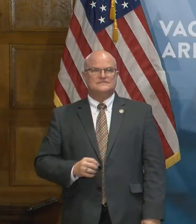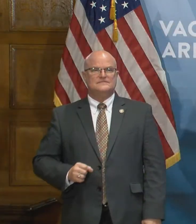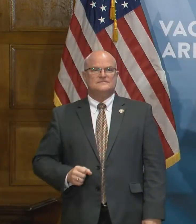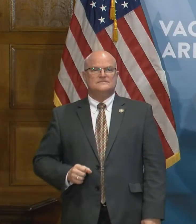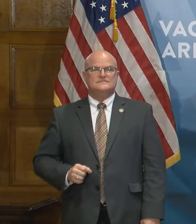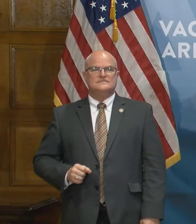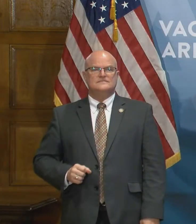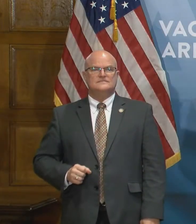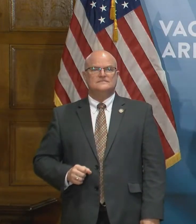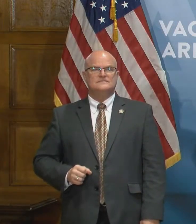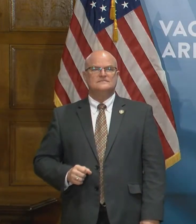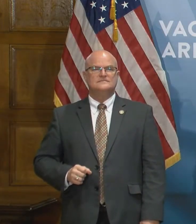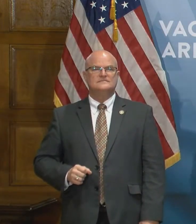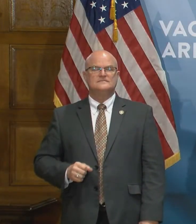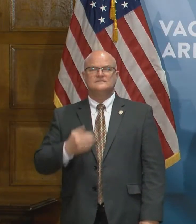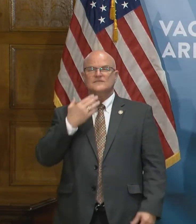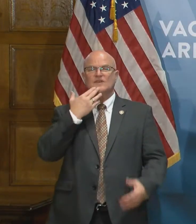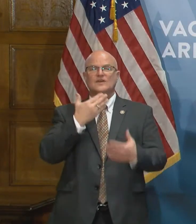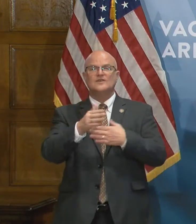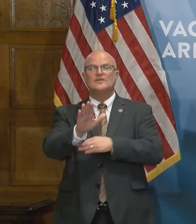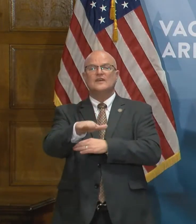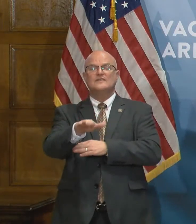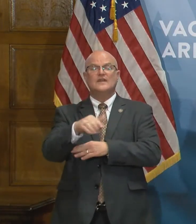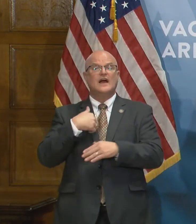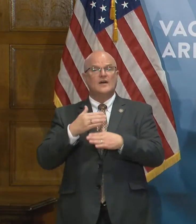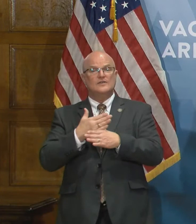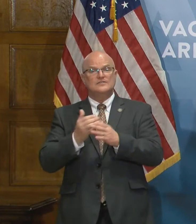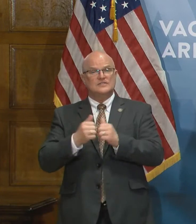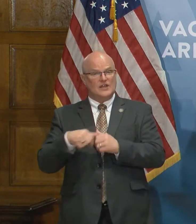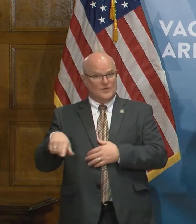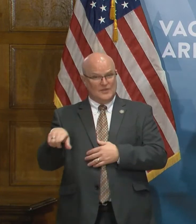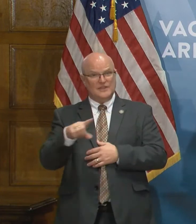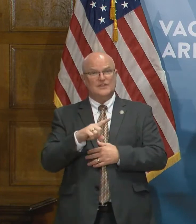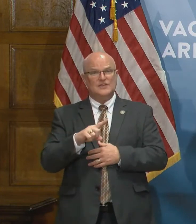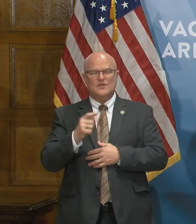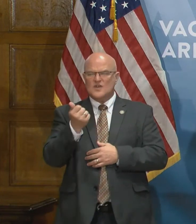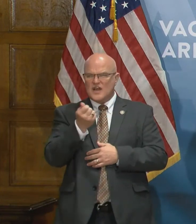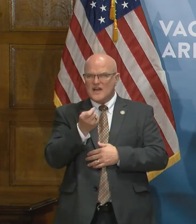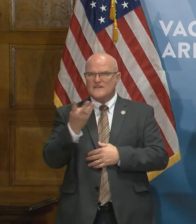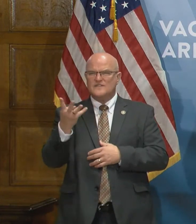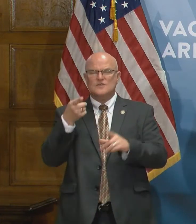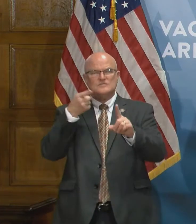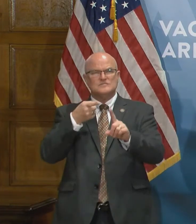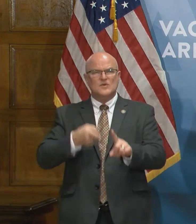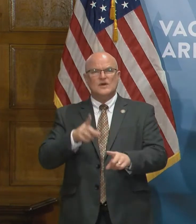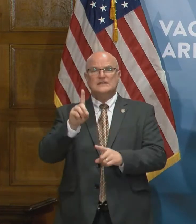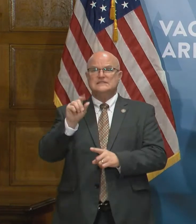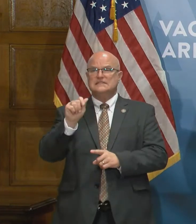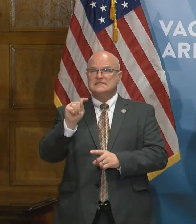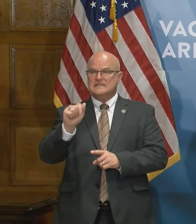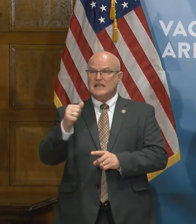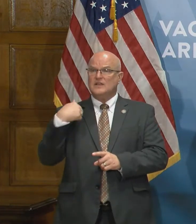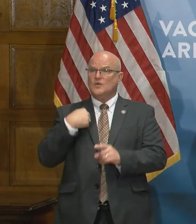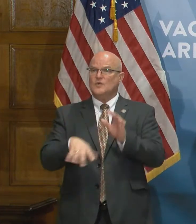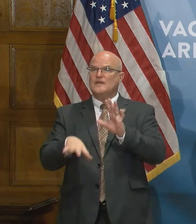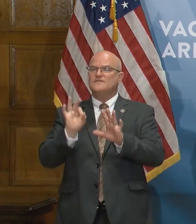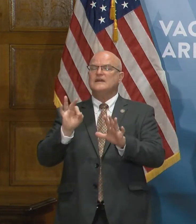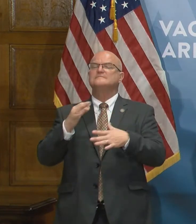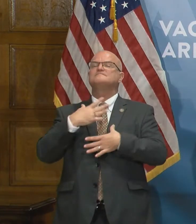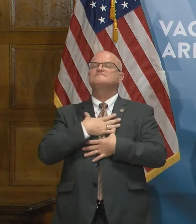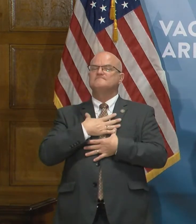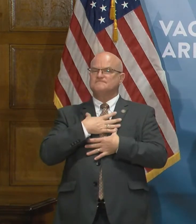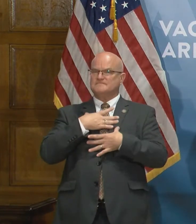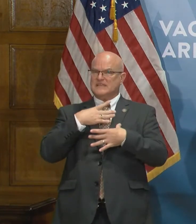Good afternoon. I want to share with you a couple of points of data that we have found very